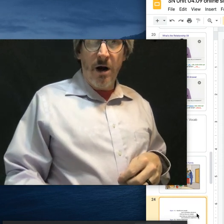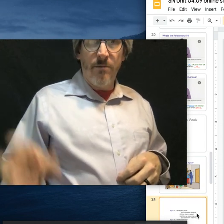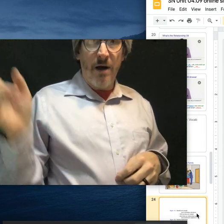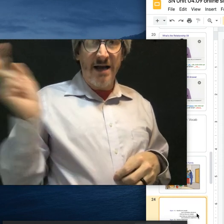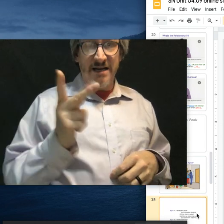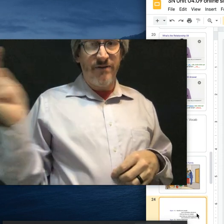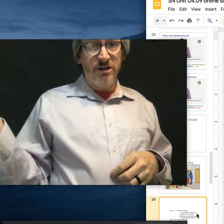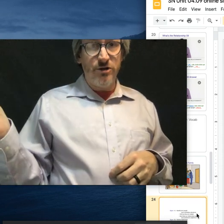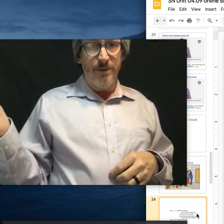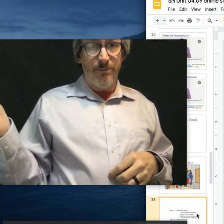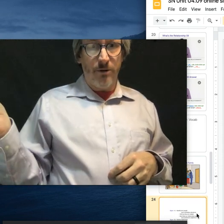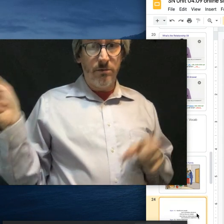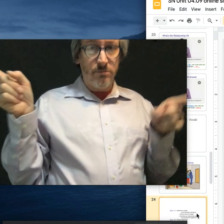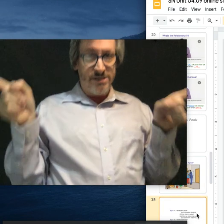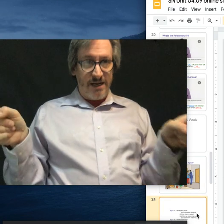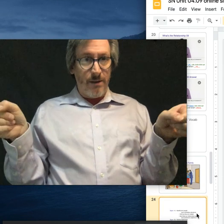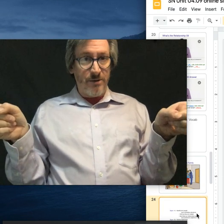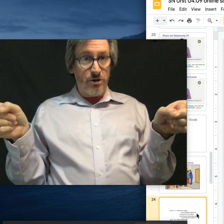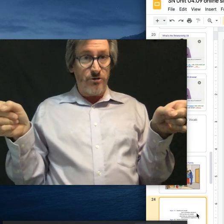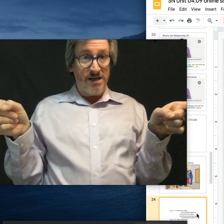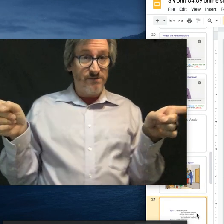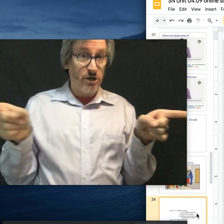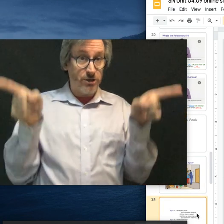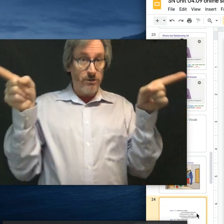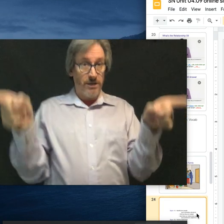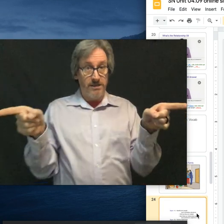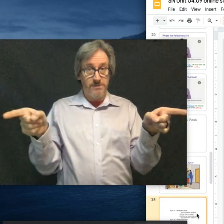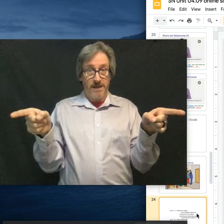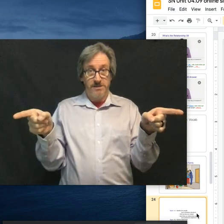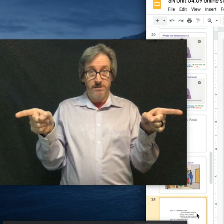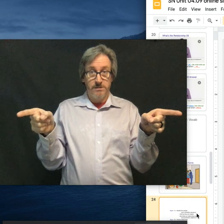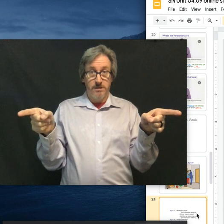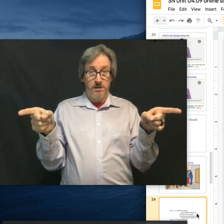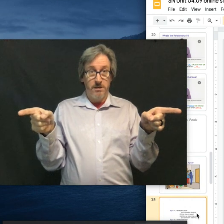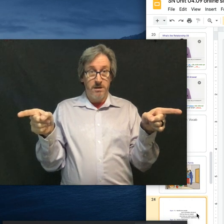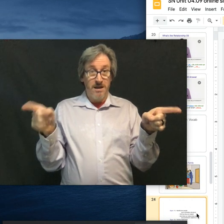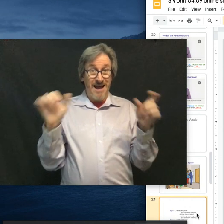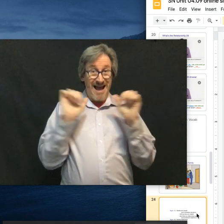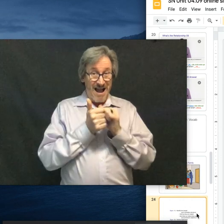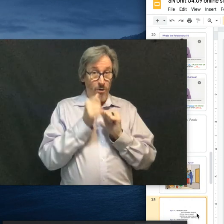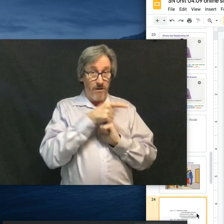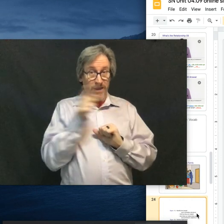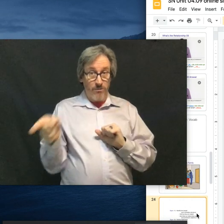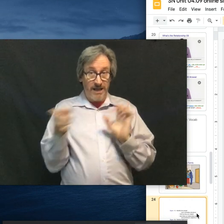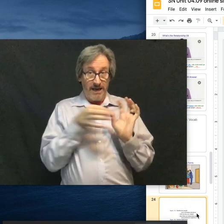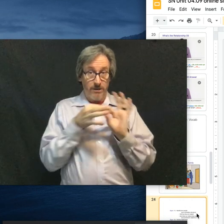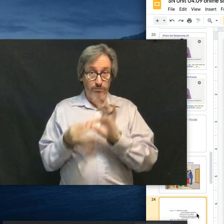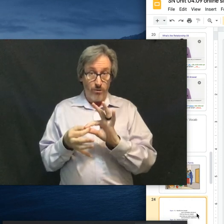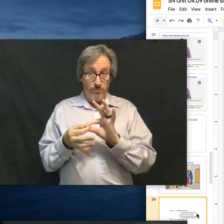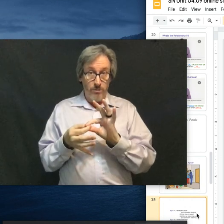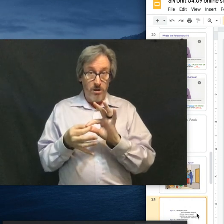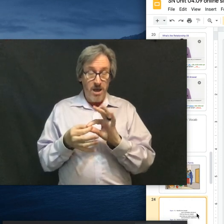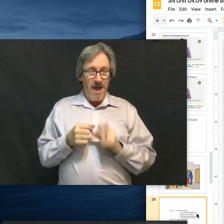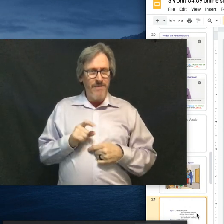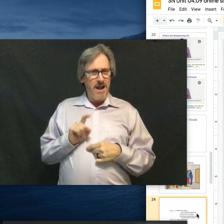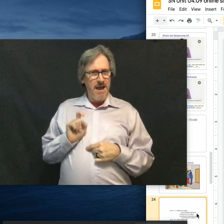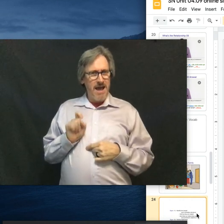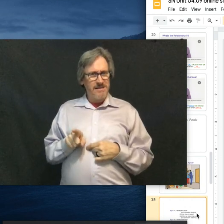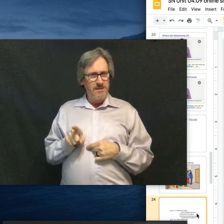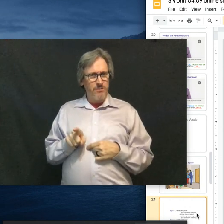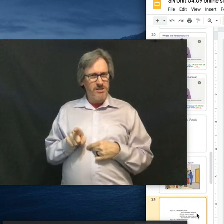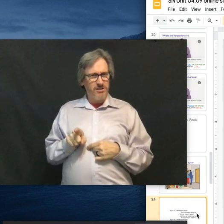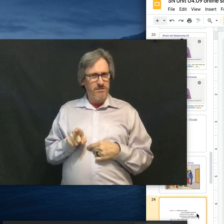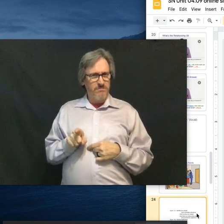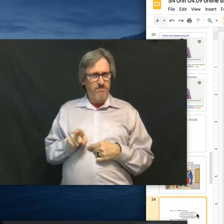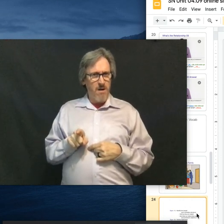Identify the 2 people, setting them up in contrastive structure in space. How are they related? Boom. And then